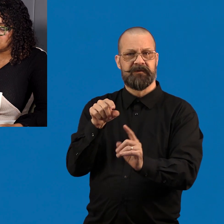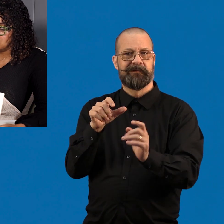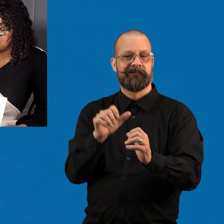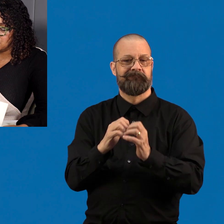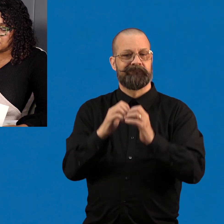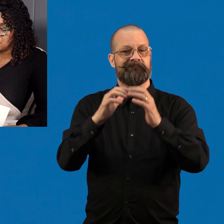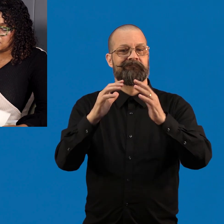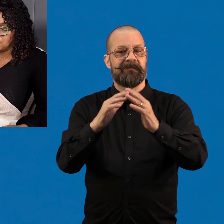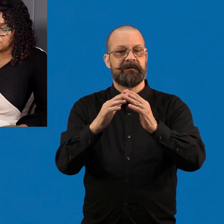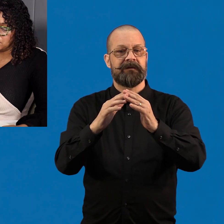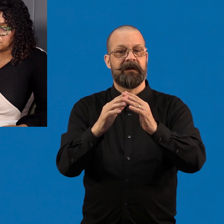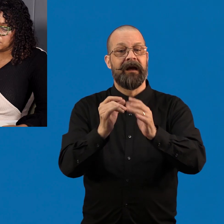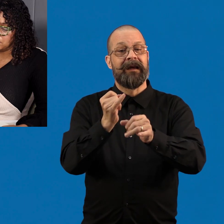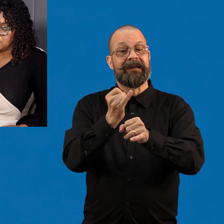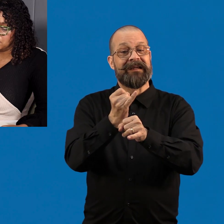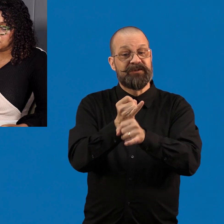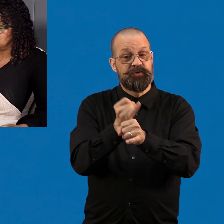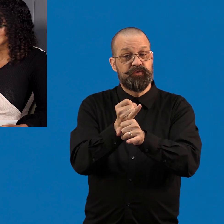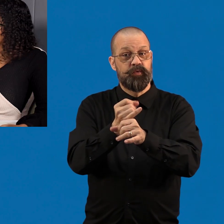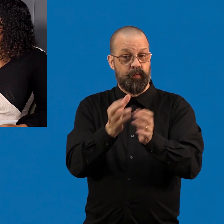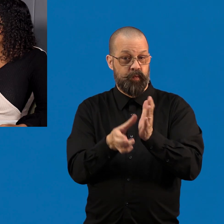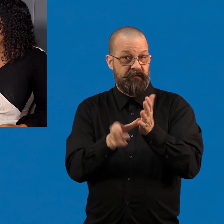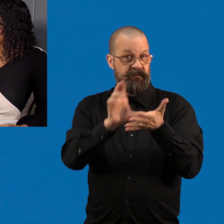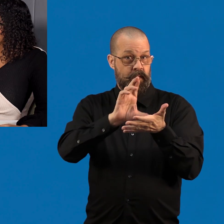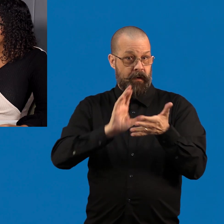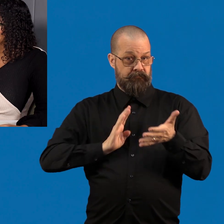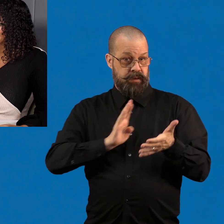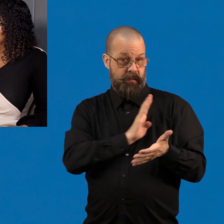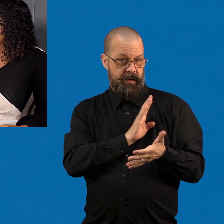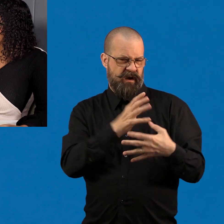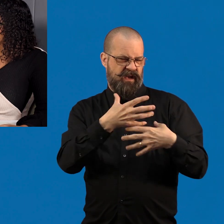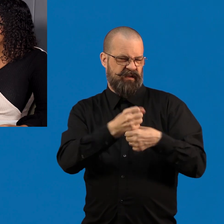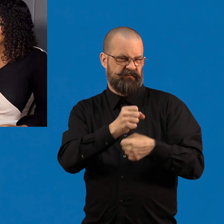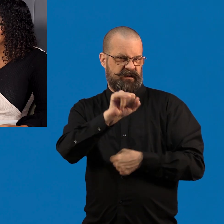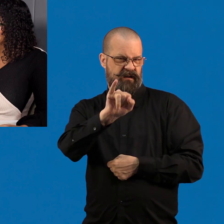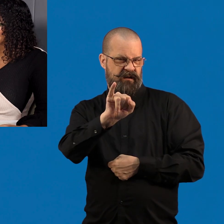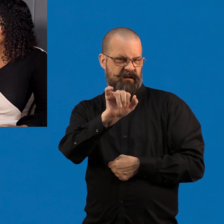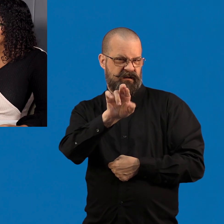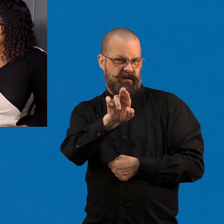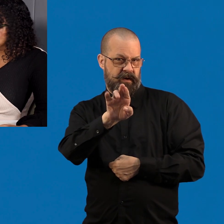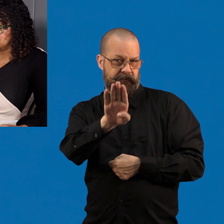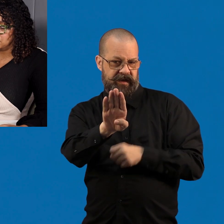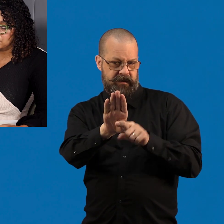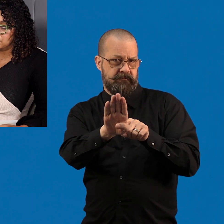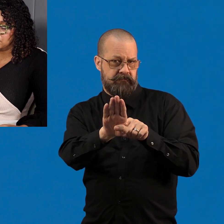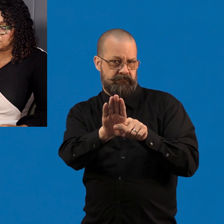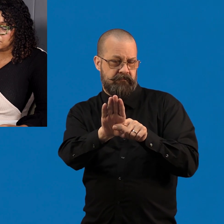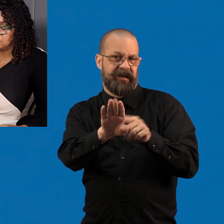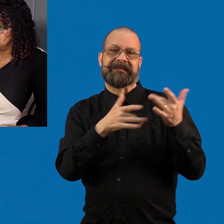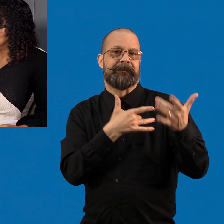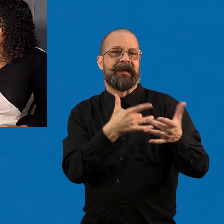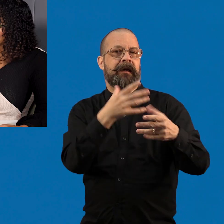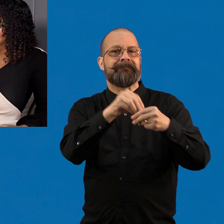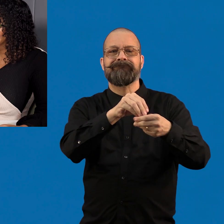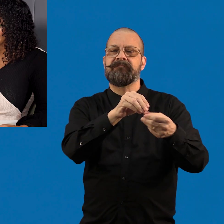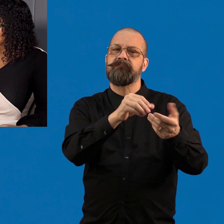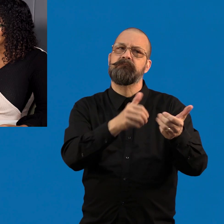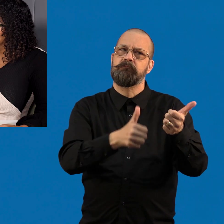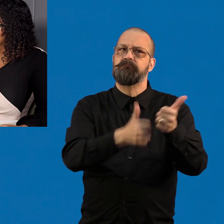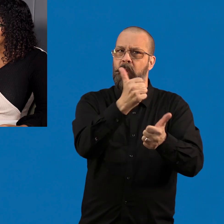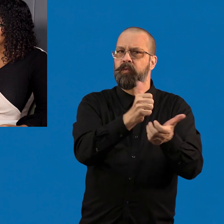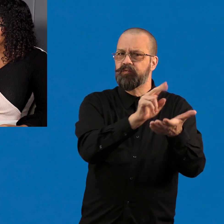has been the creation of institutional review boards, or IRBs, which are located at almost